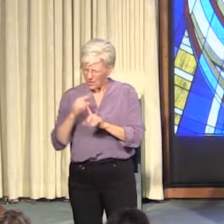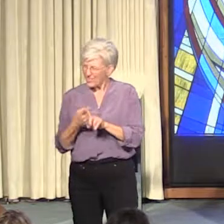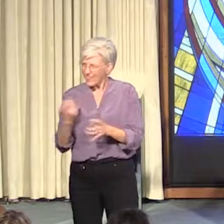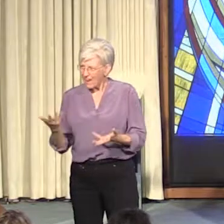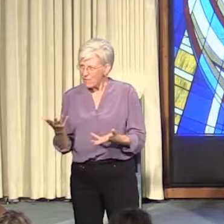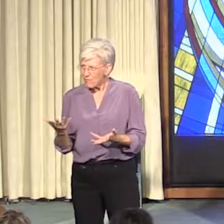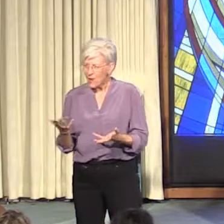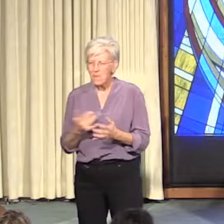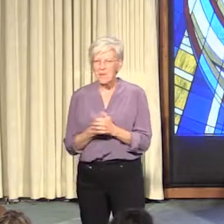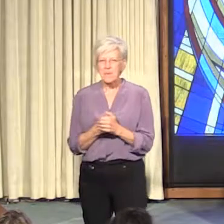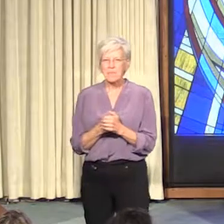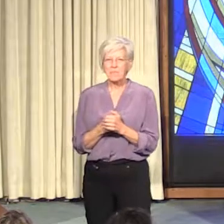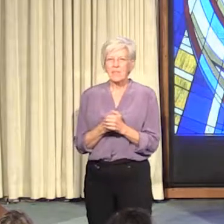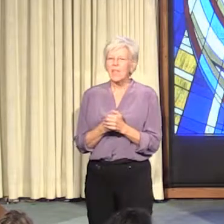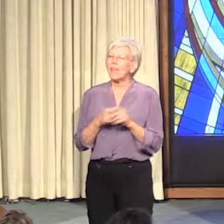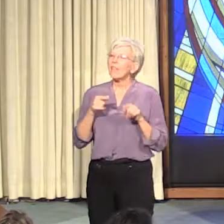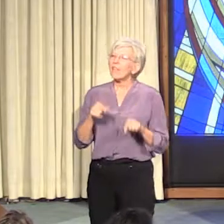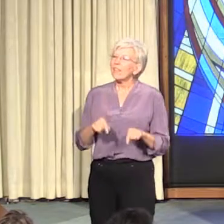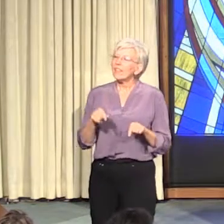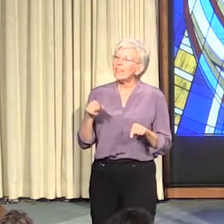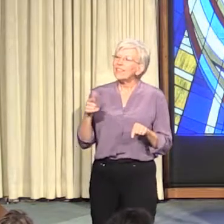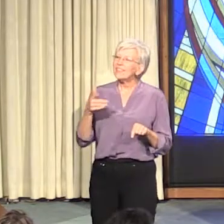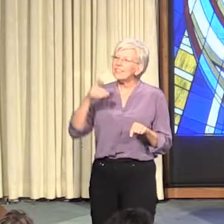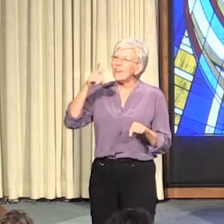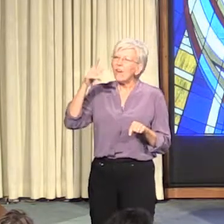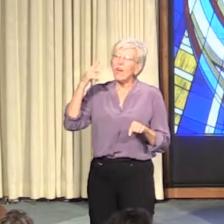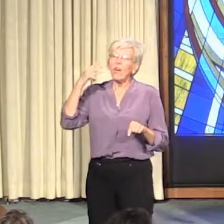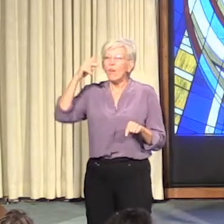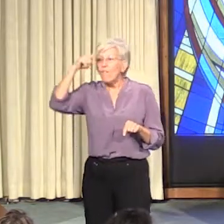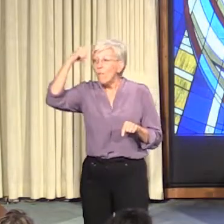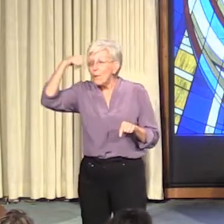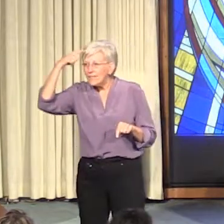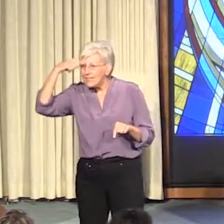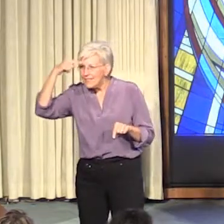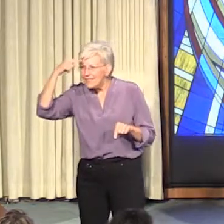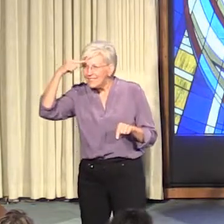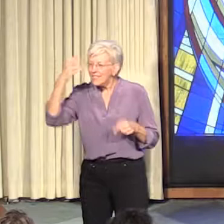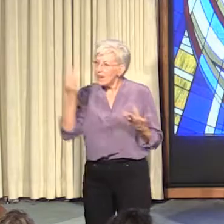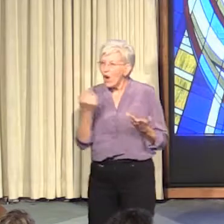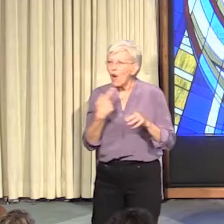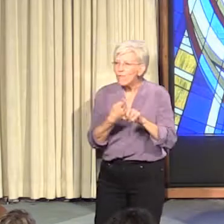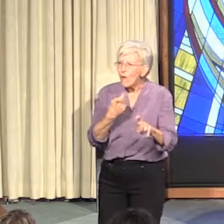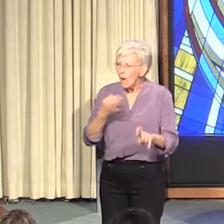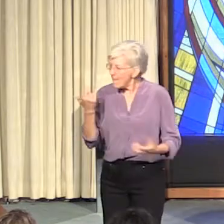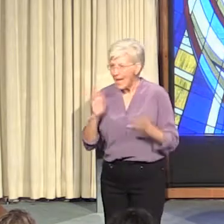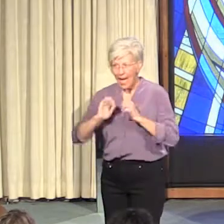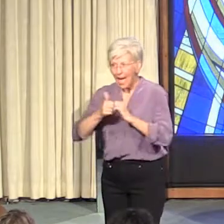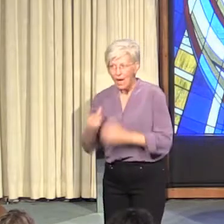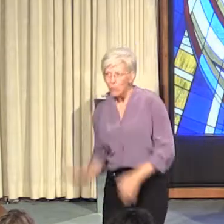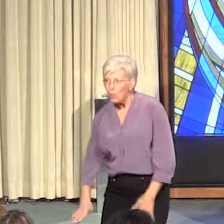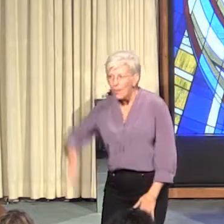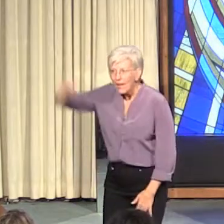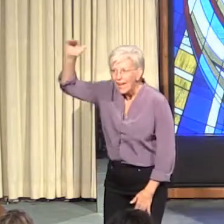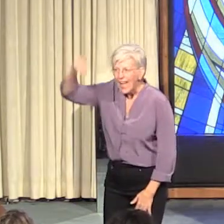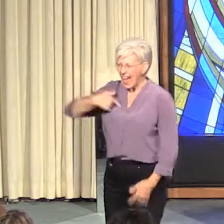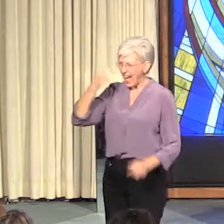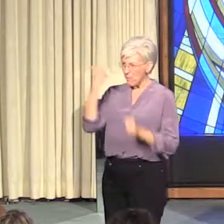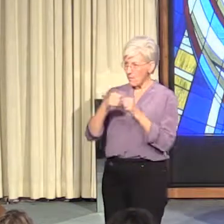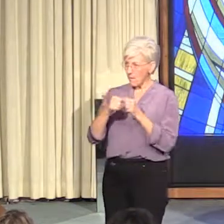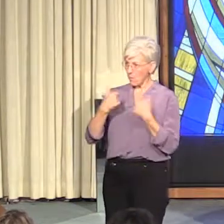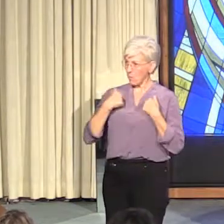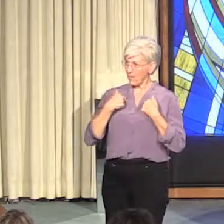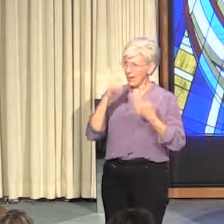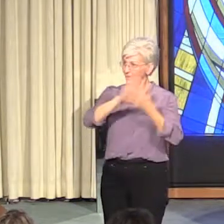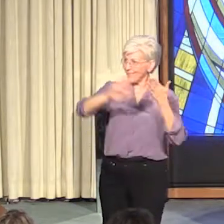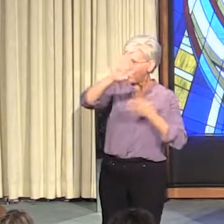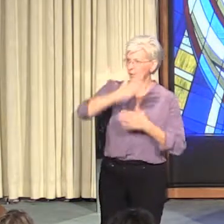right? They come from the way that we grew up. I remember when I was in college, my mother was already worried about how